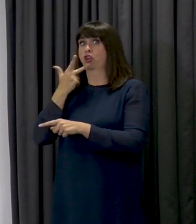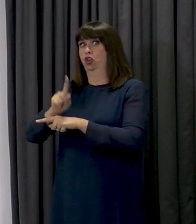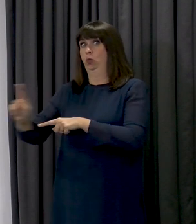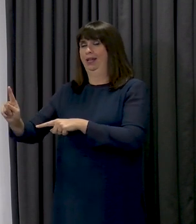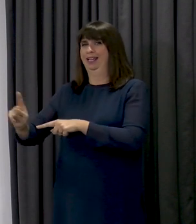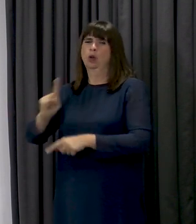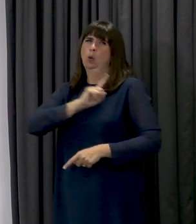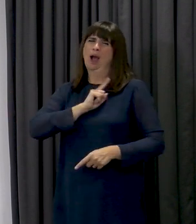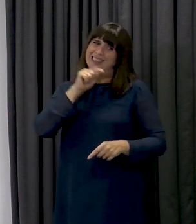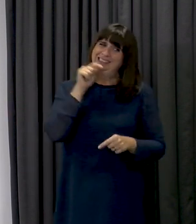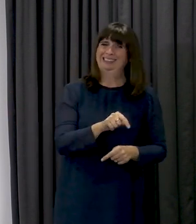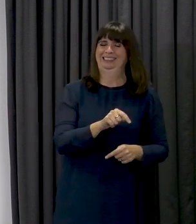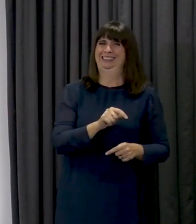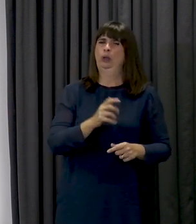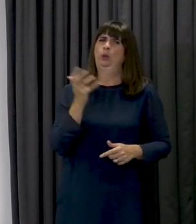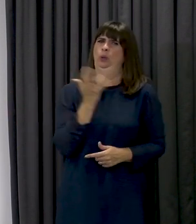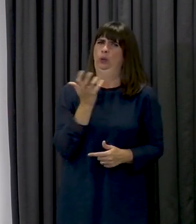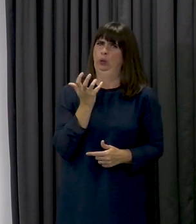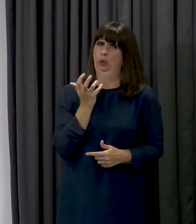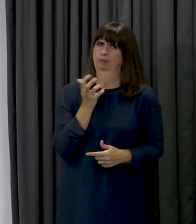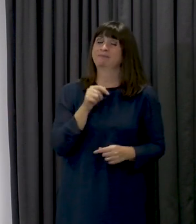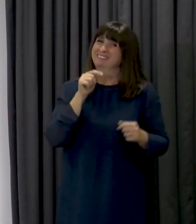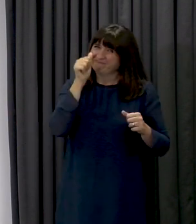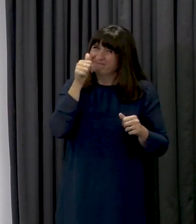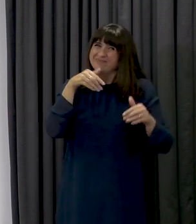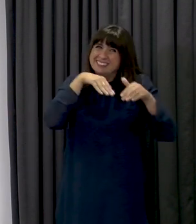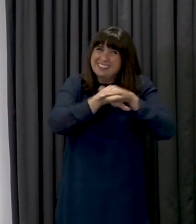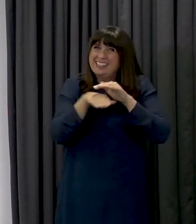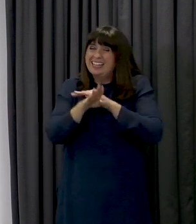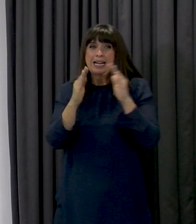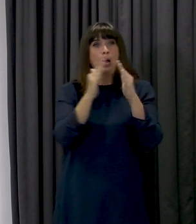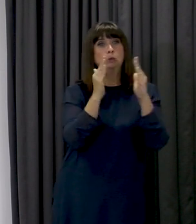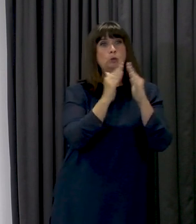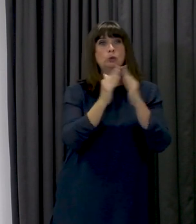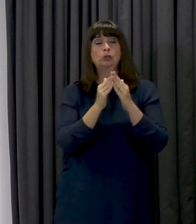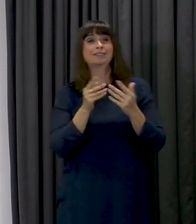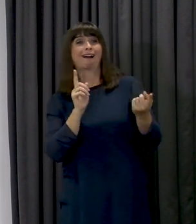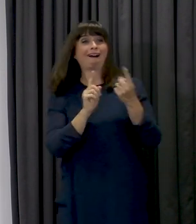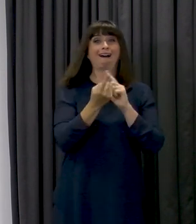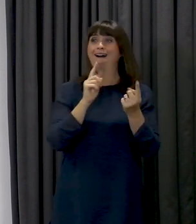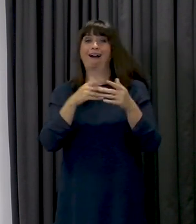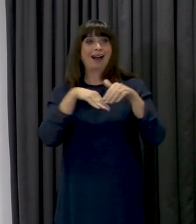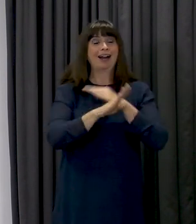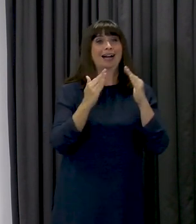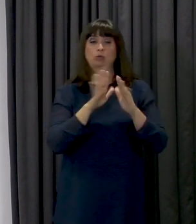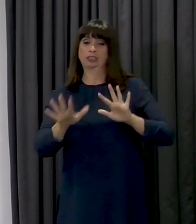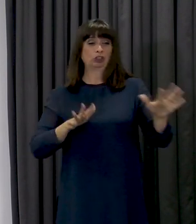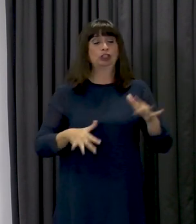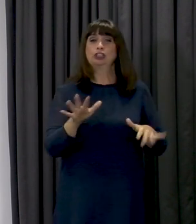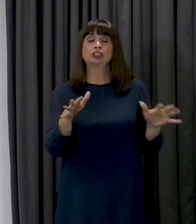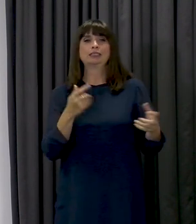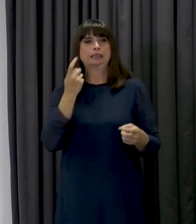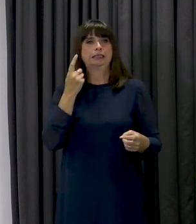health perspective, because as people have more contact with one another indoors, the risk